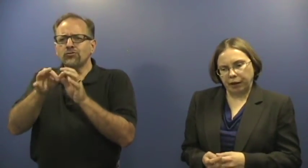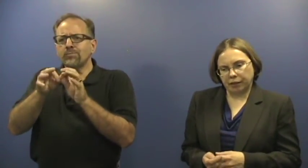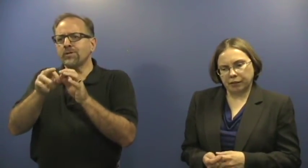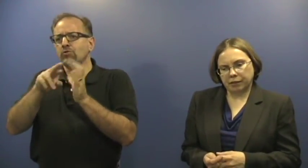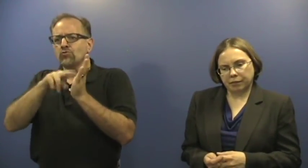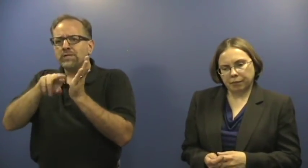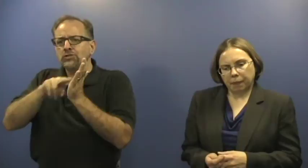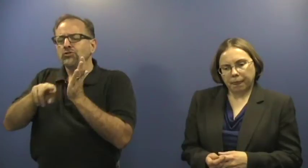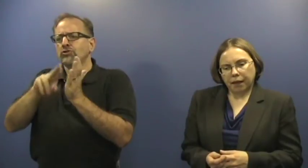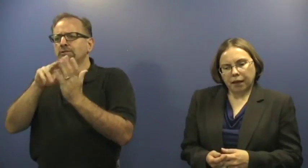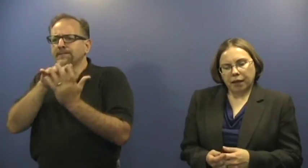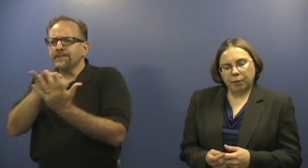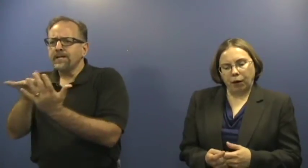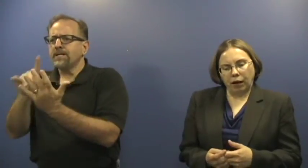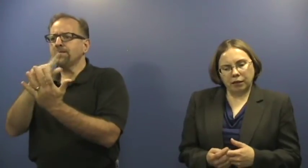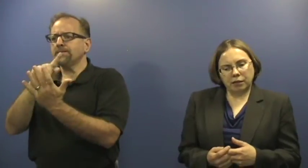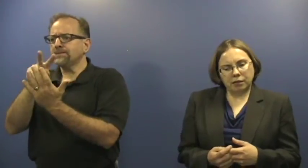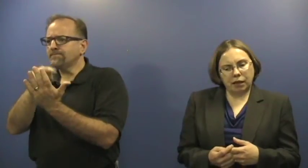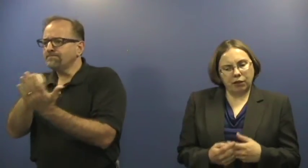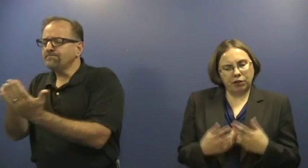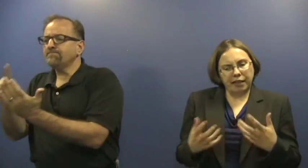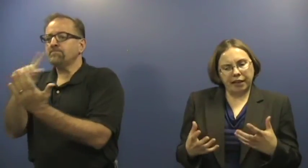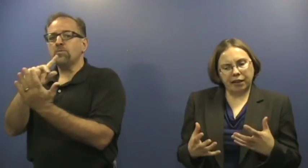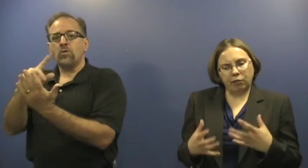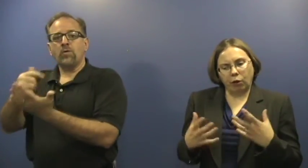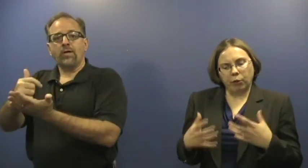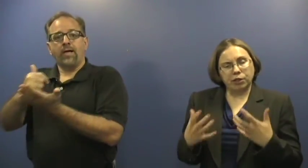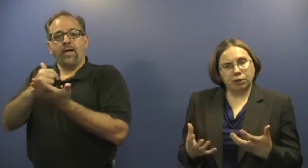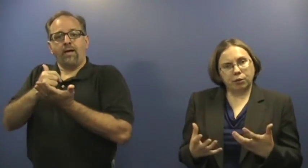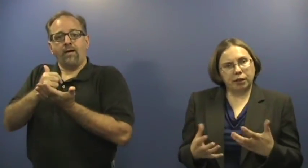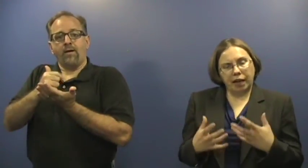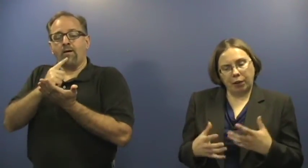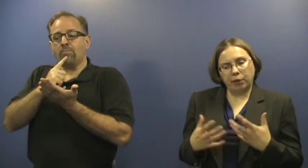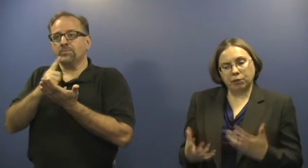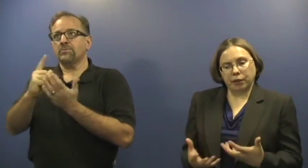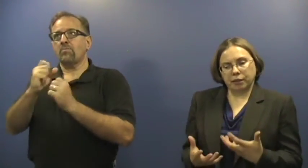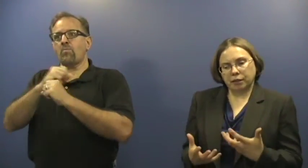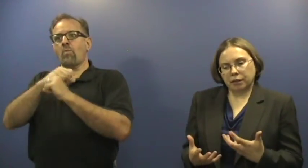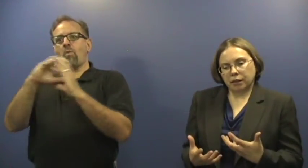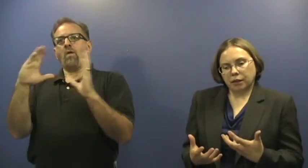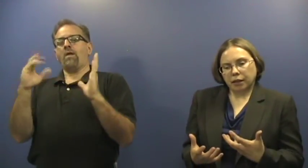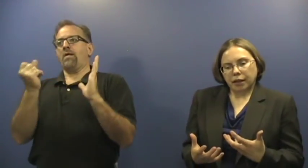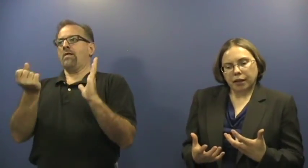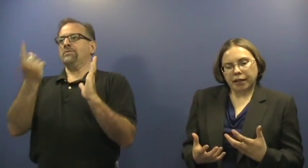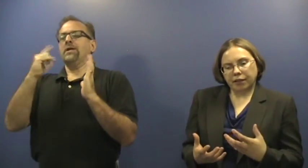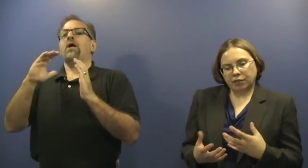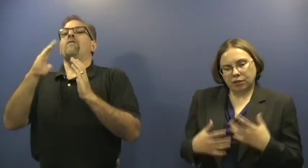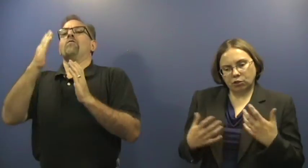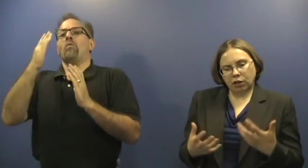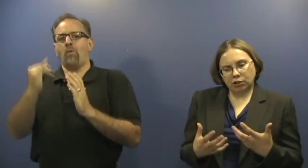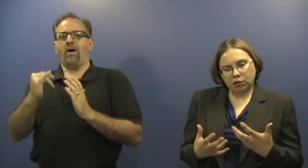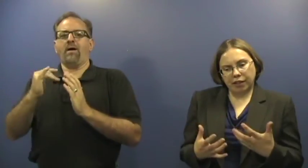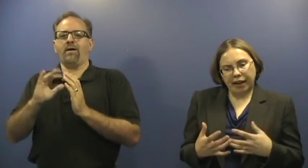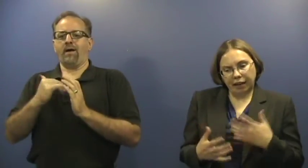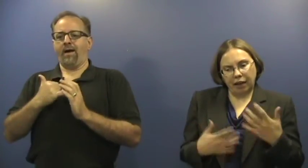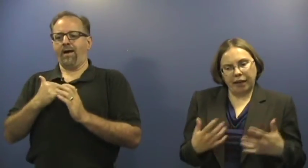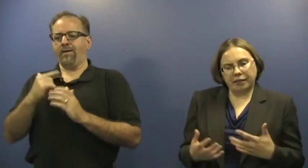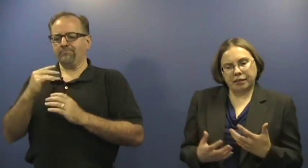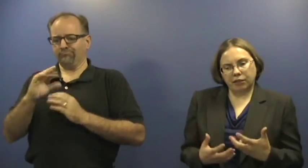practice. It broadens understanding of what we do and how we do it. It gives us a structure to analyze the difficulties